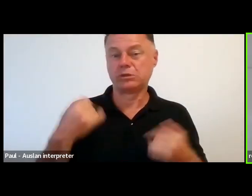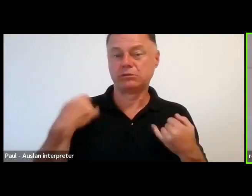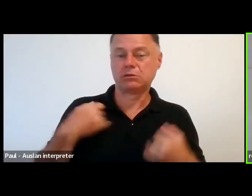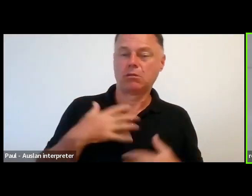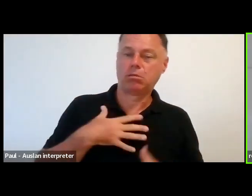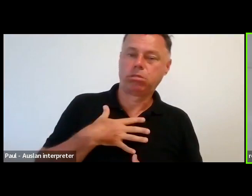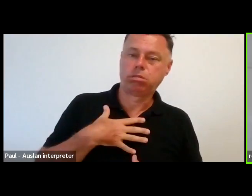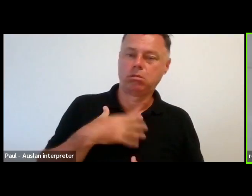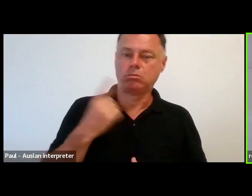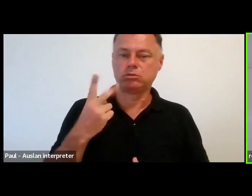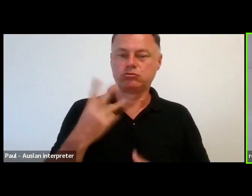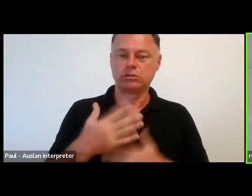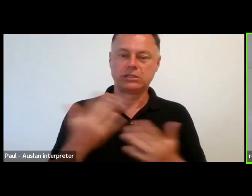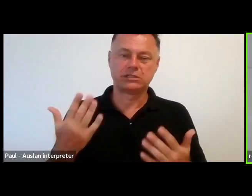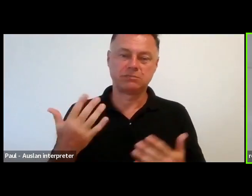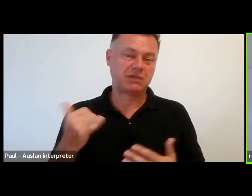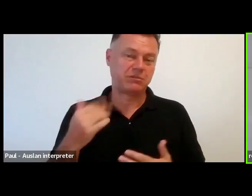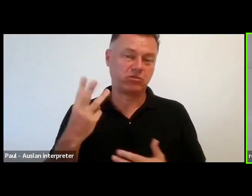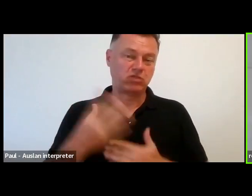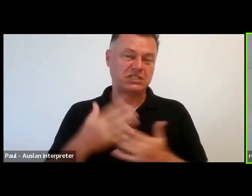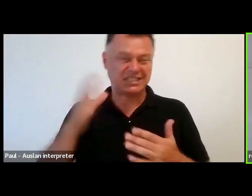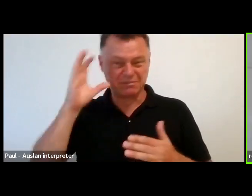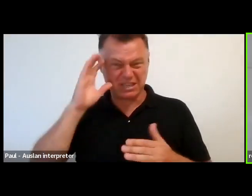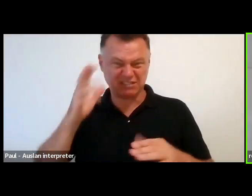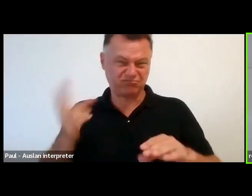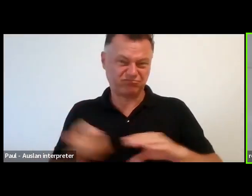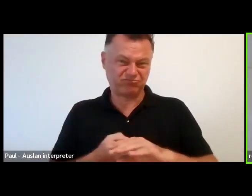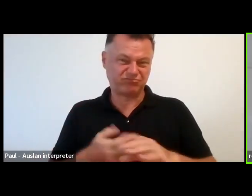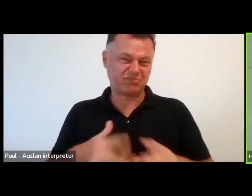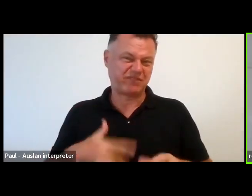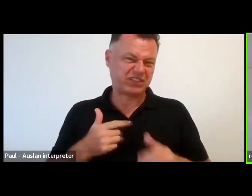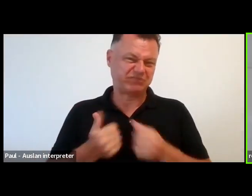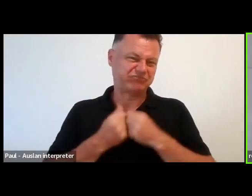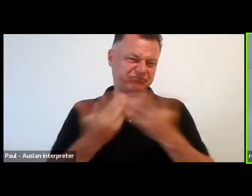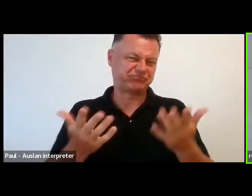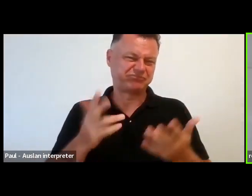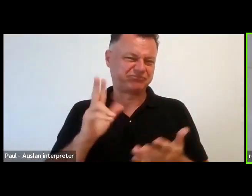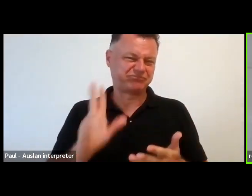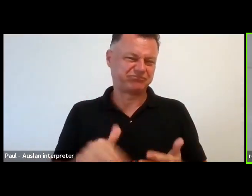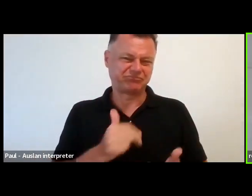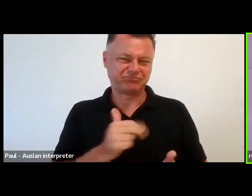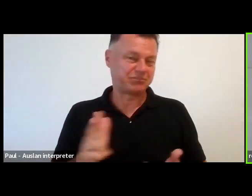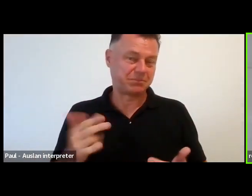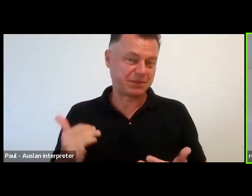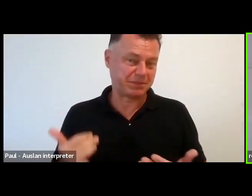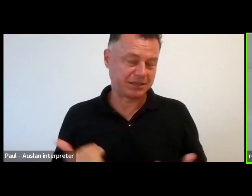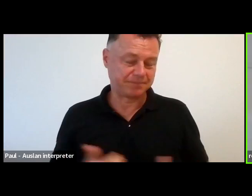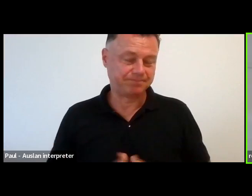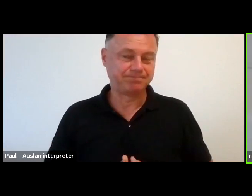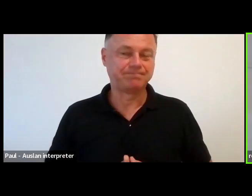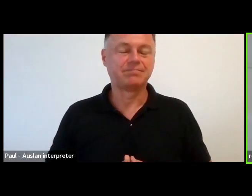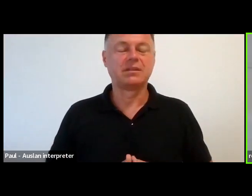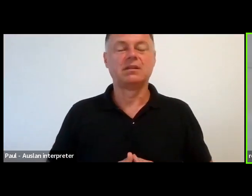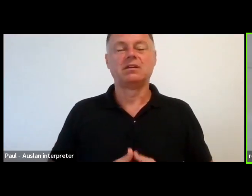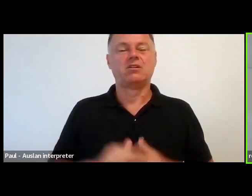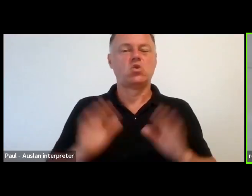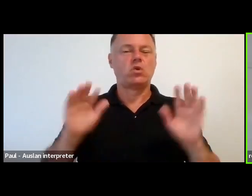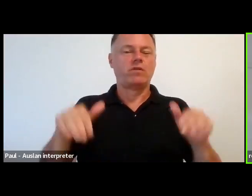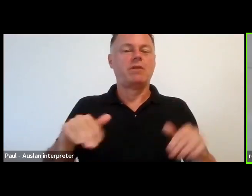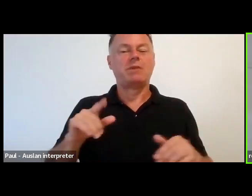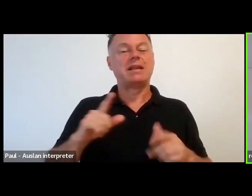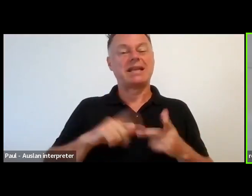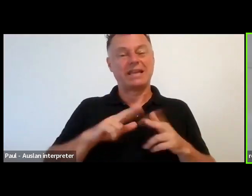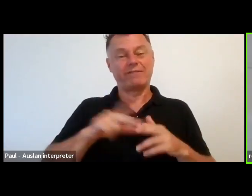may, in fact, be up to 3 days or so in bed, feeling absolutely awful. But it's very unlikely, if you're fully vaccinated,